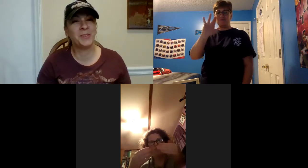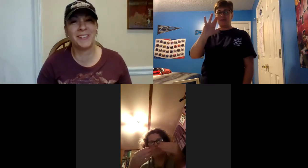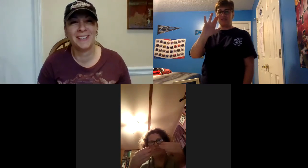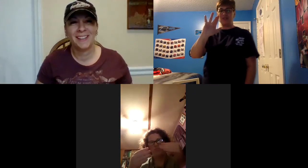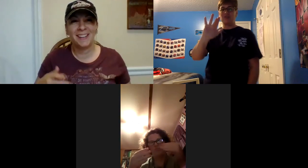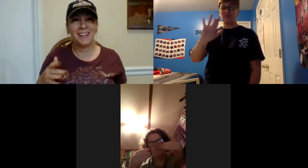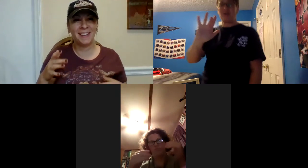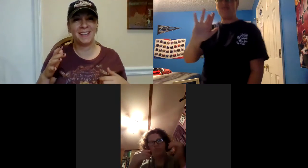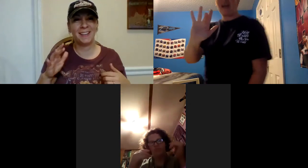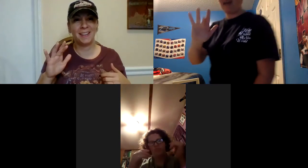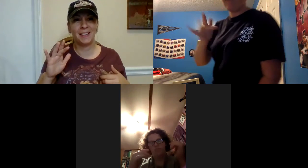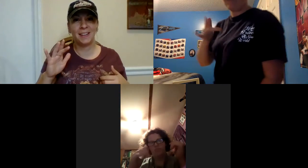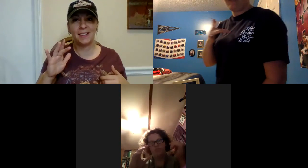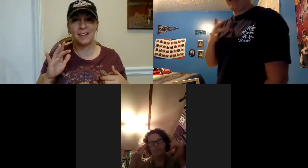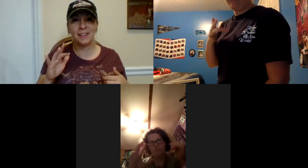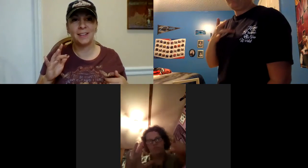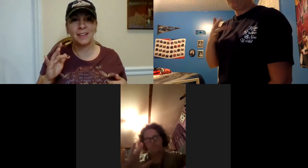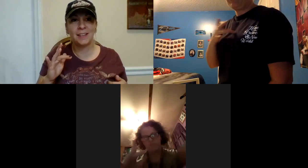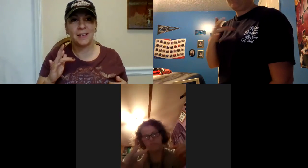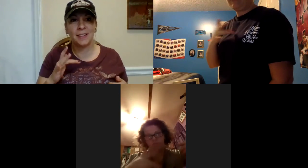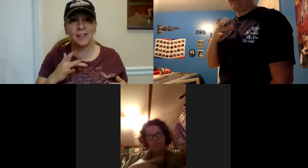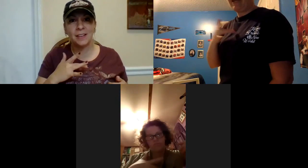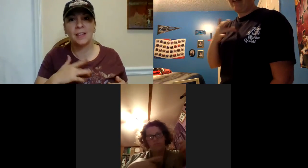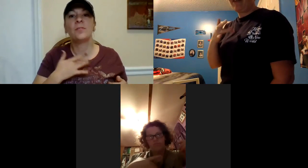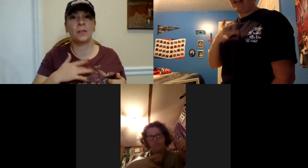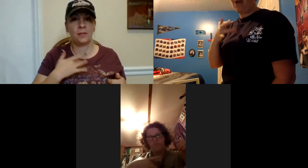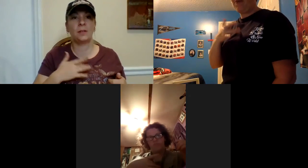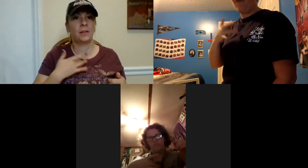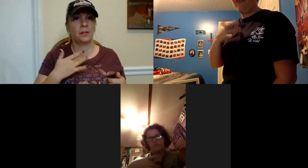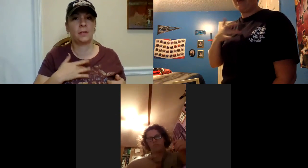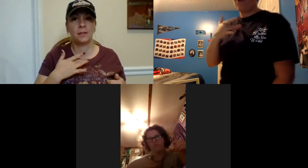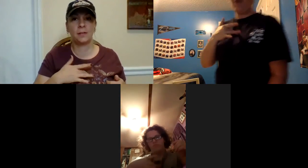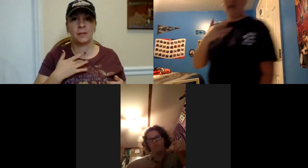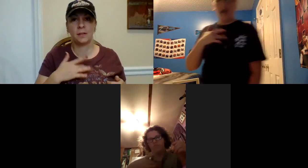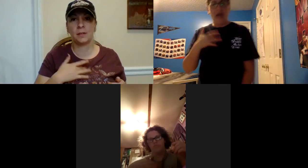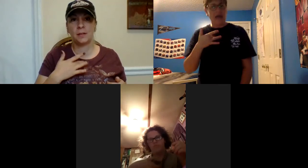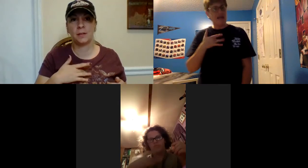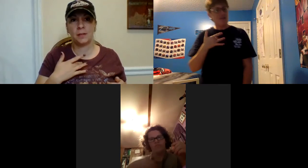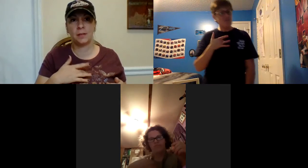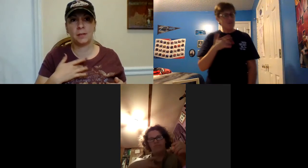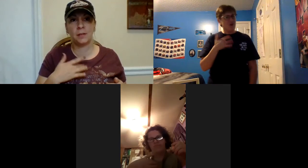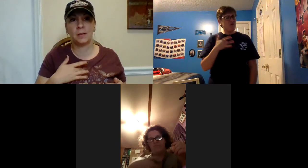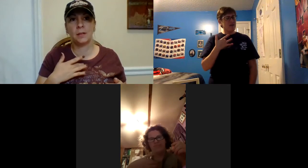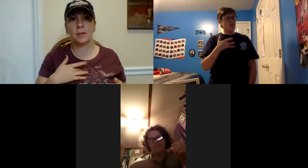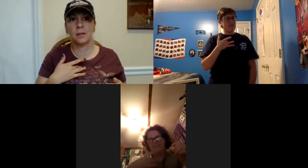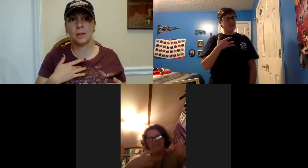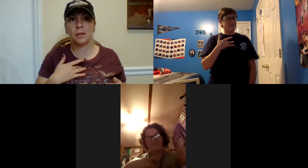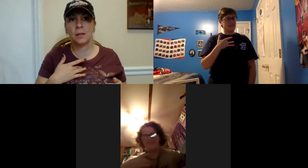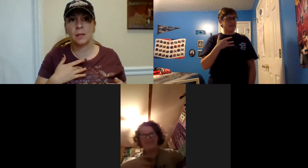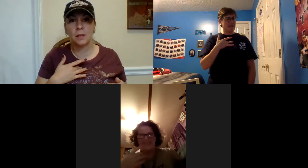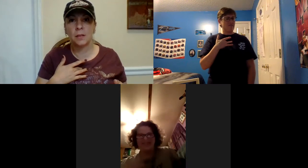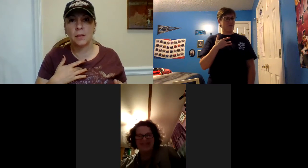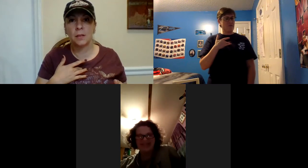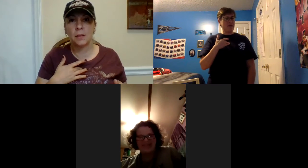No. Okay. So you got your 25. And then you're just feeling right here. Can help you feel. And I don't know that we did